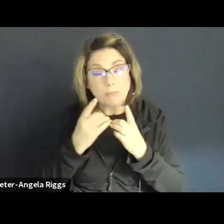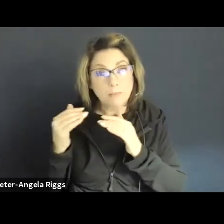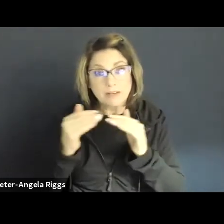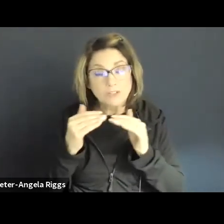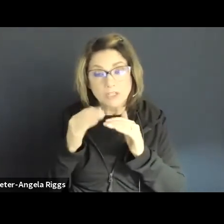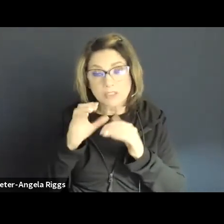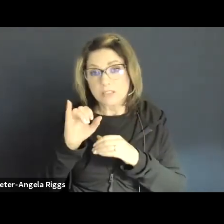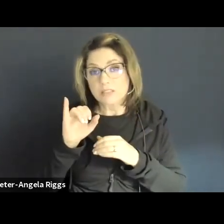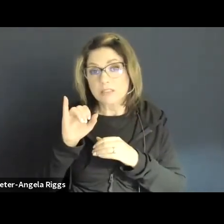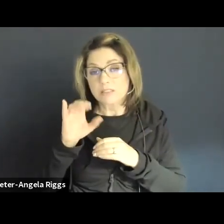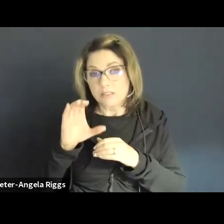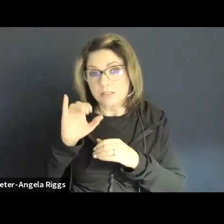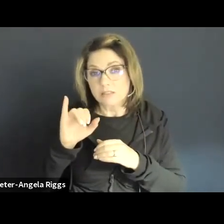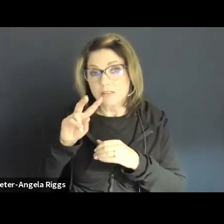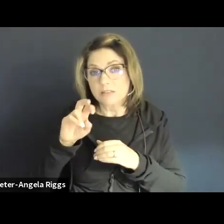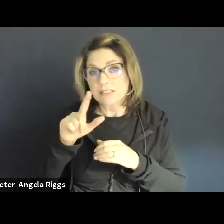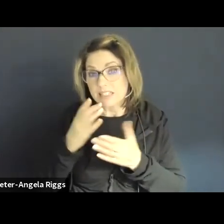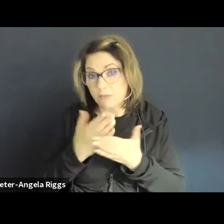Civil Rights Division